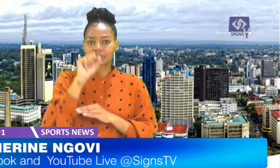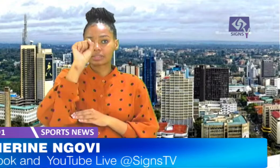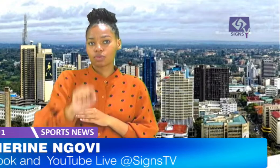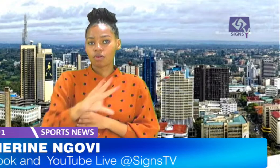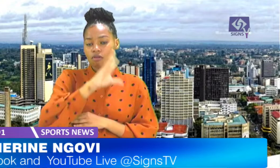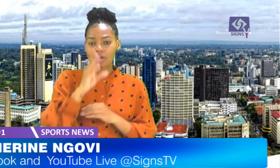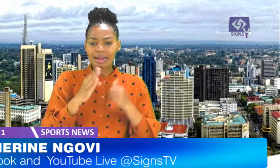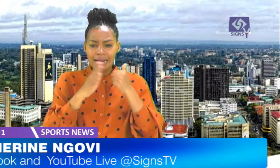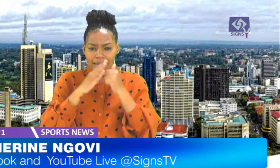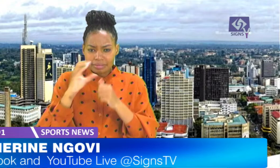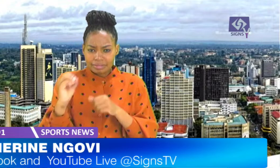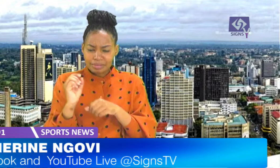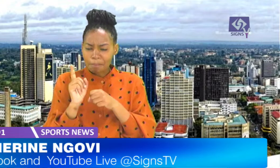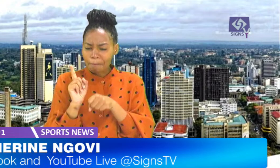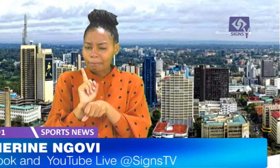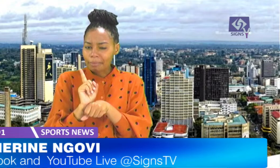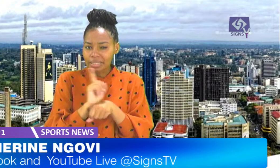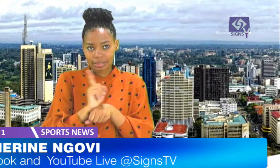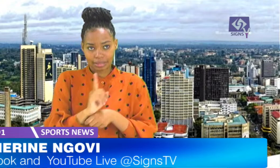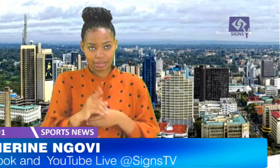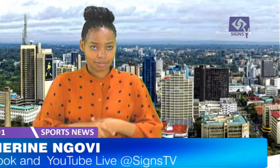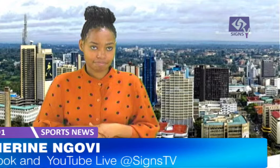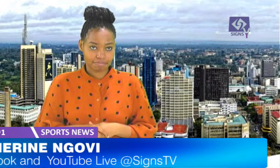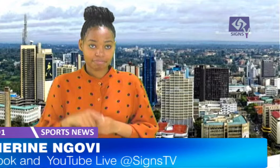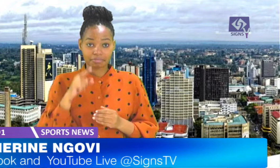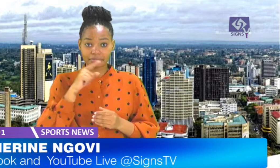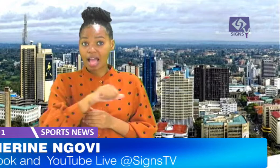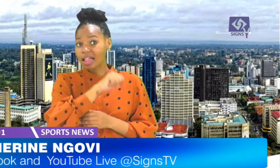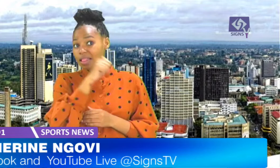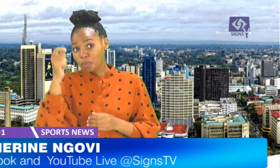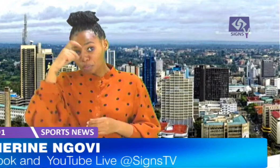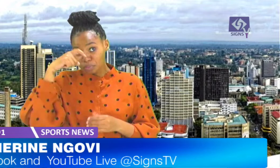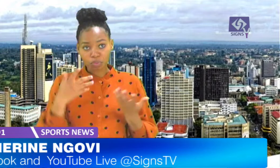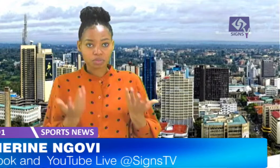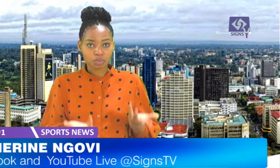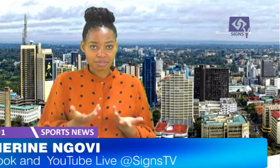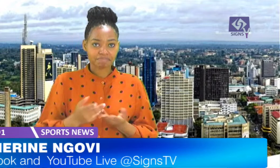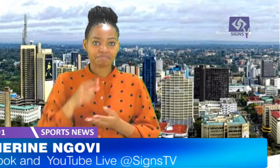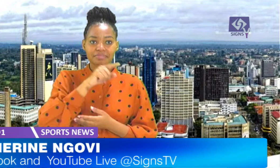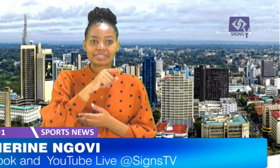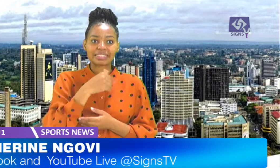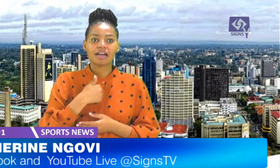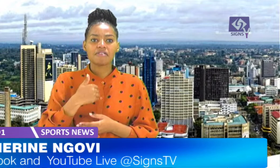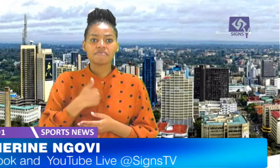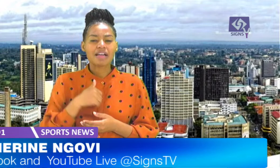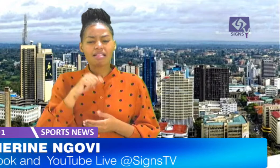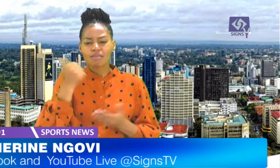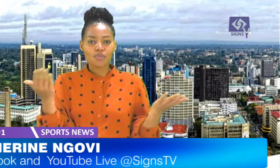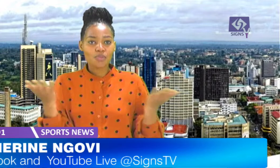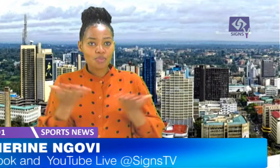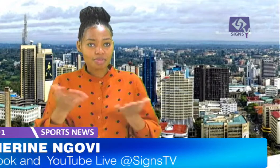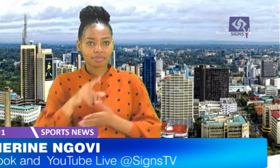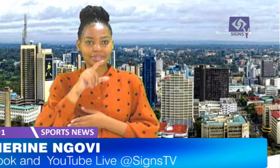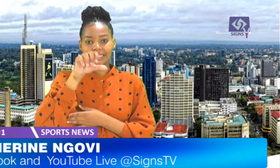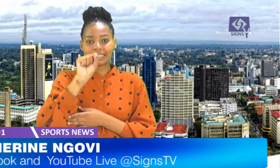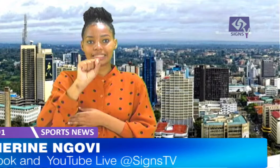before Boho Mokoena leveled for South Africa in the 90th minute.